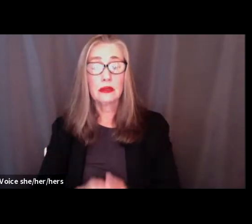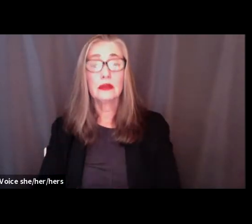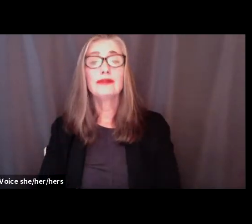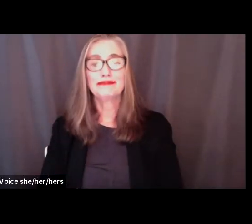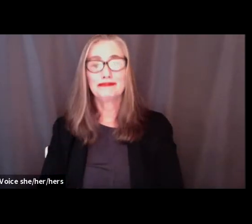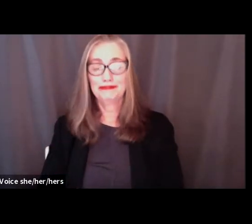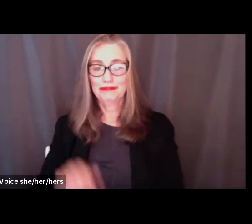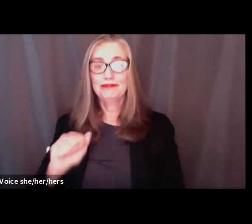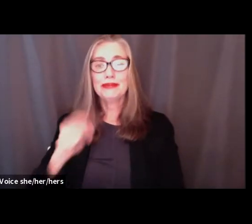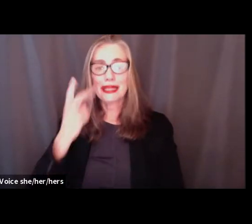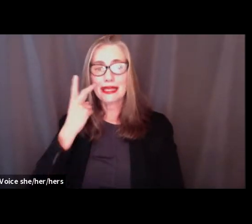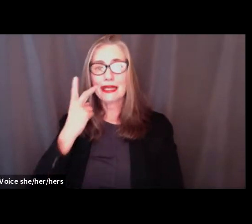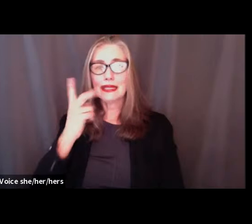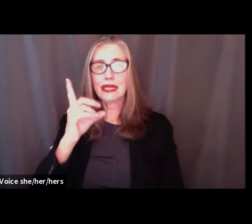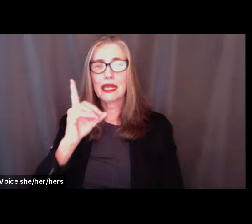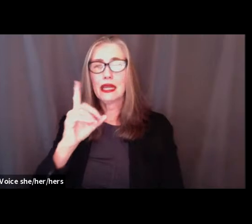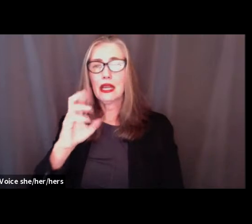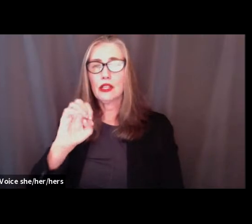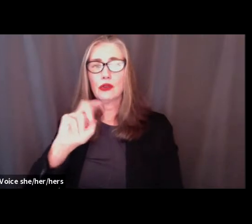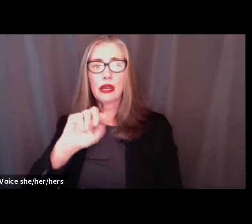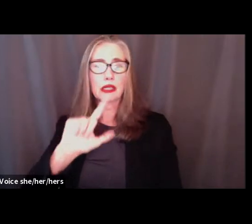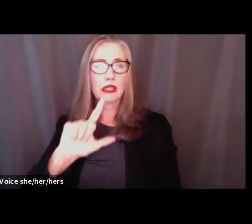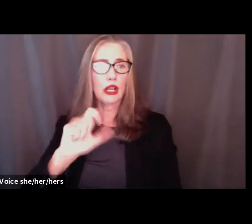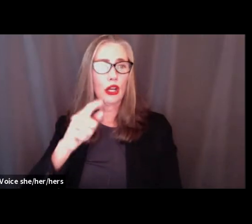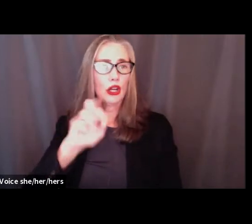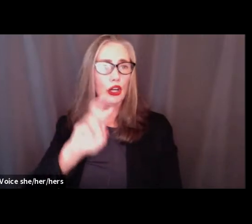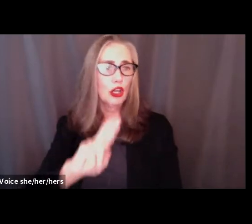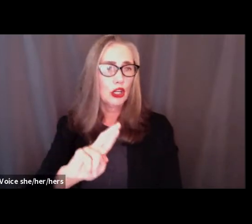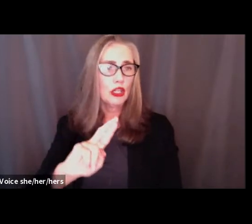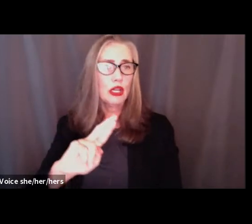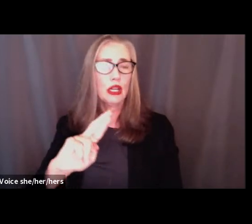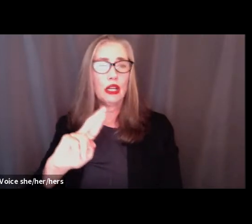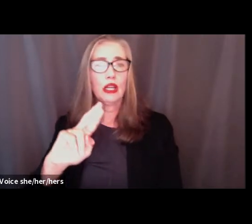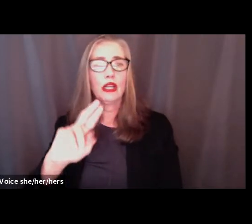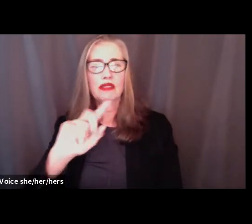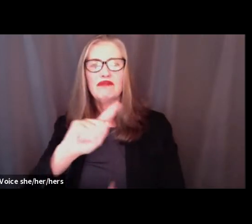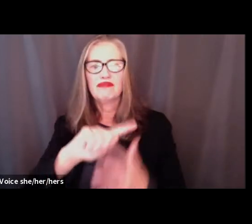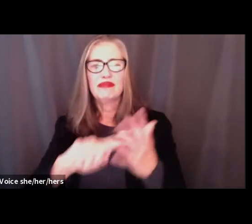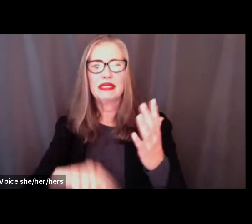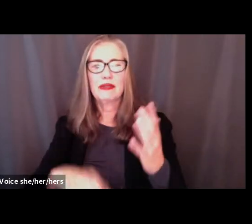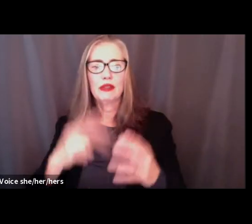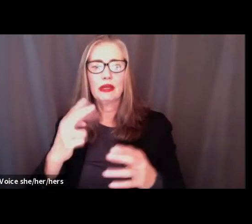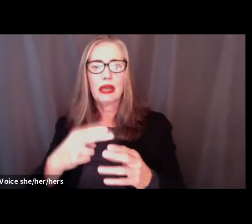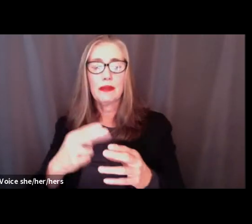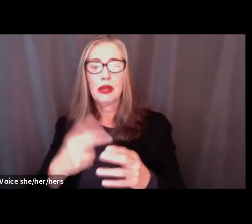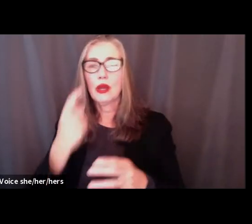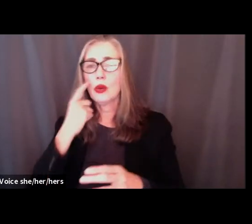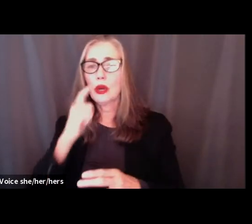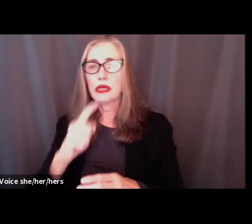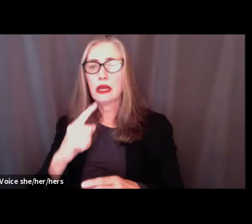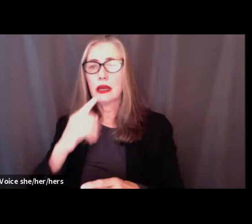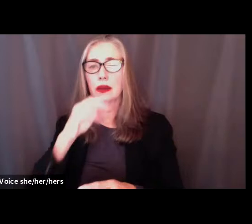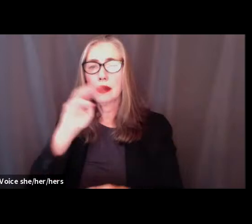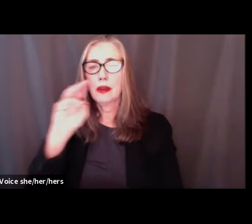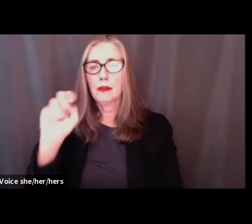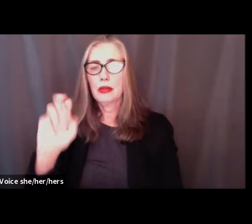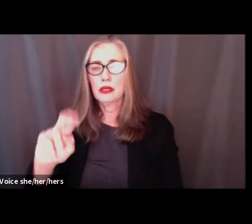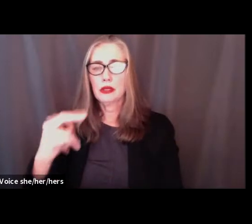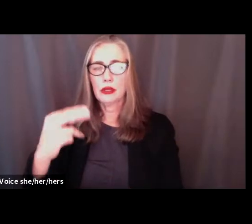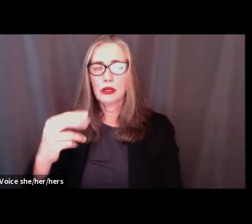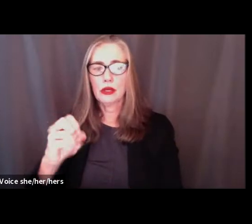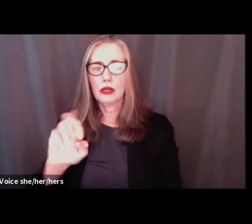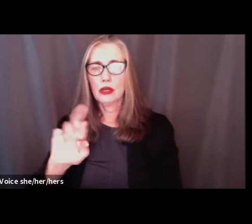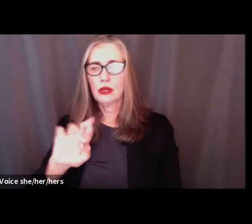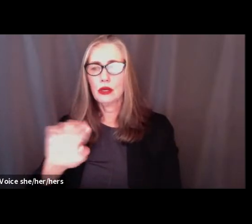Yes, I see Drexel Hurd. I see Lester Aponte. I see Ralph All Miller. right, let's recognize Mr. Hurd.